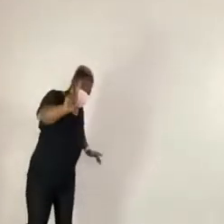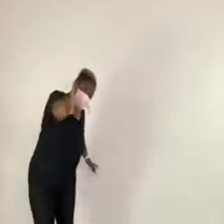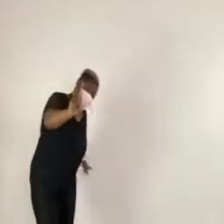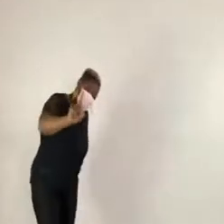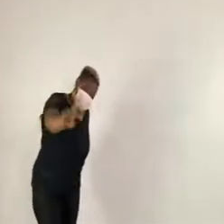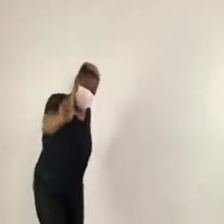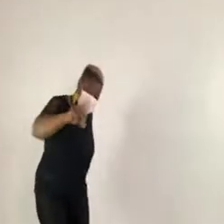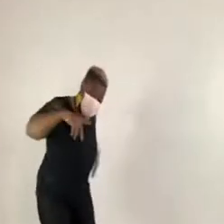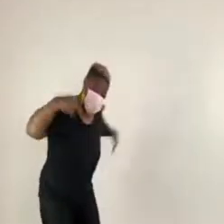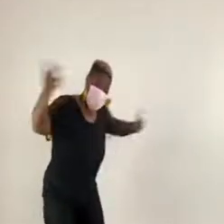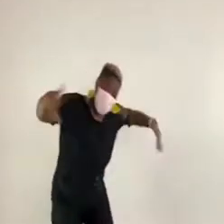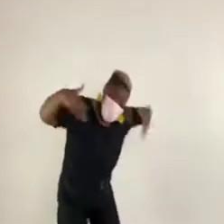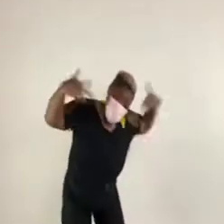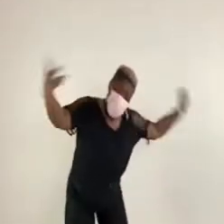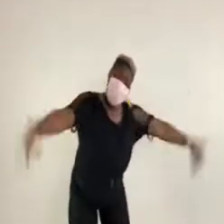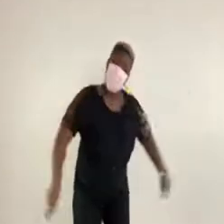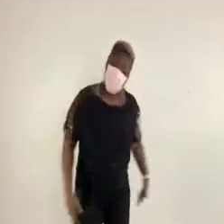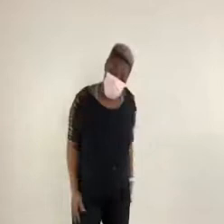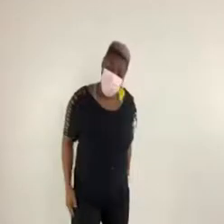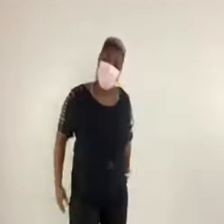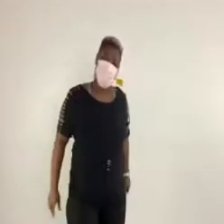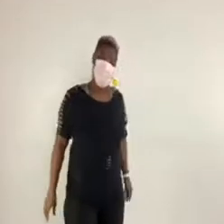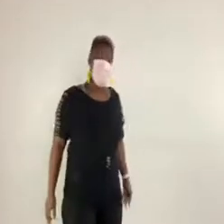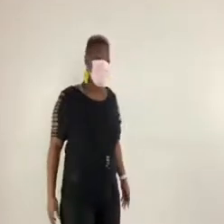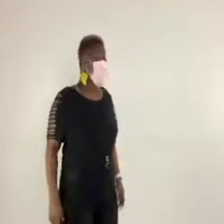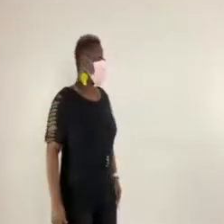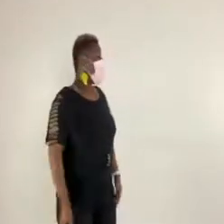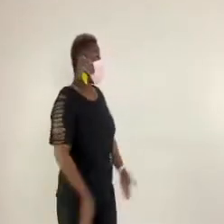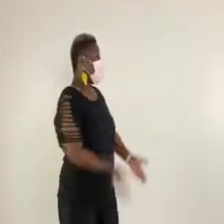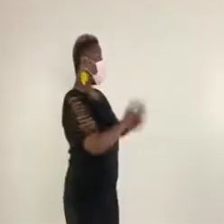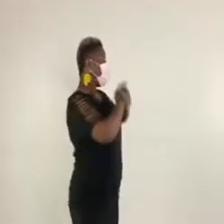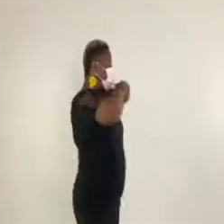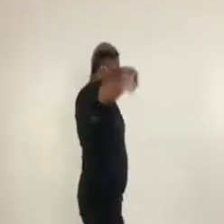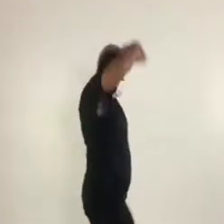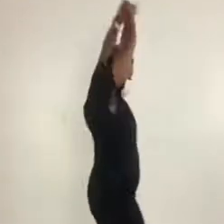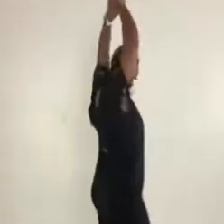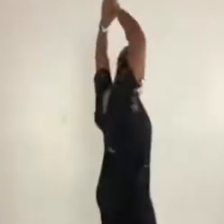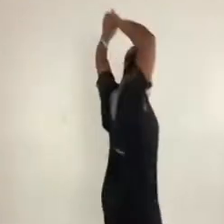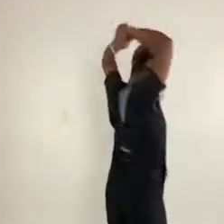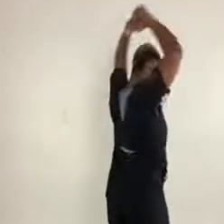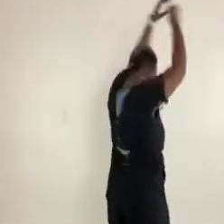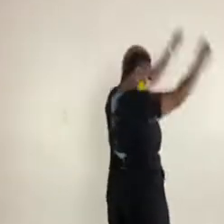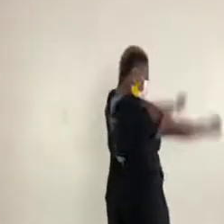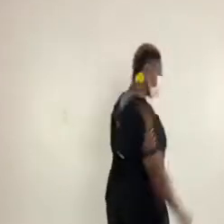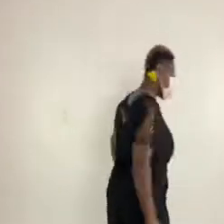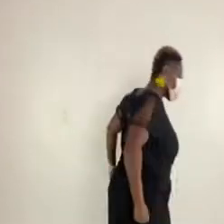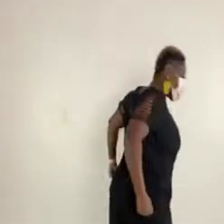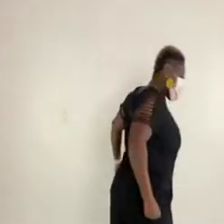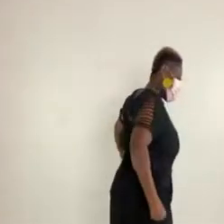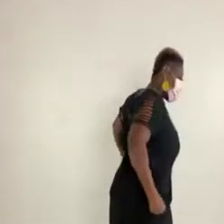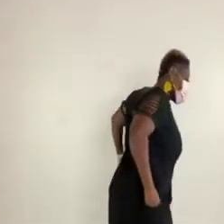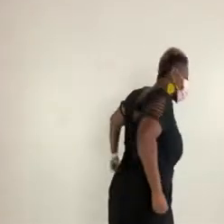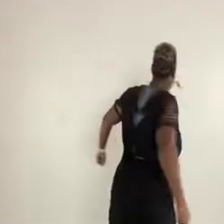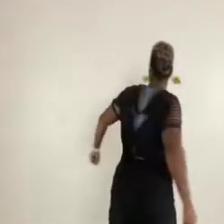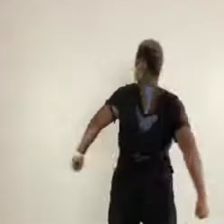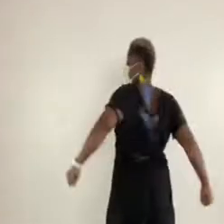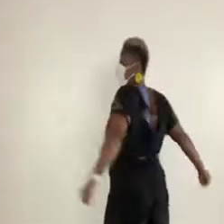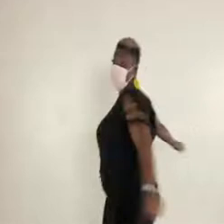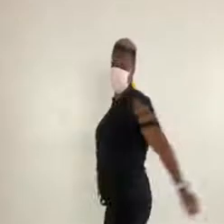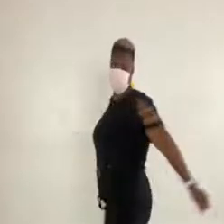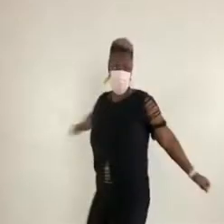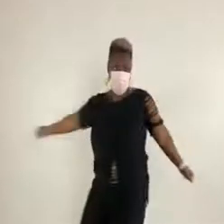Rent is due the first of every month, but mind you, not a single penny from this